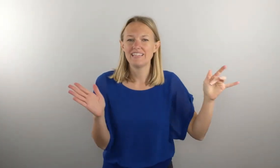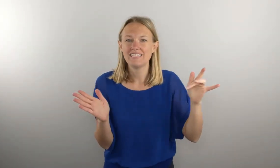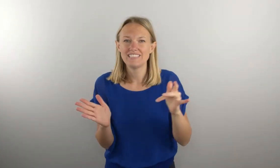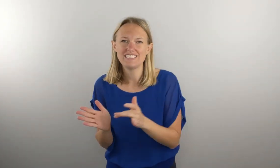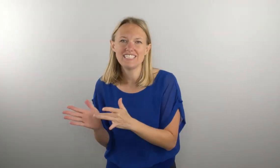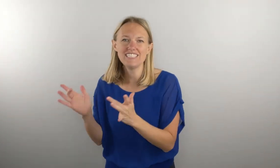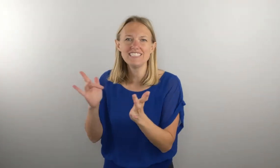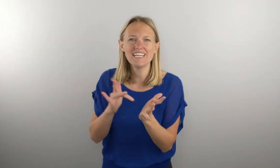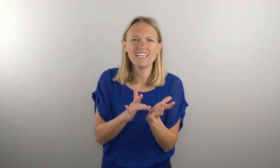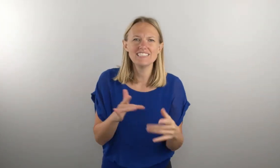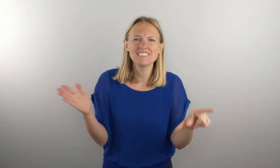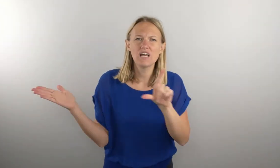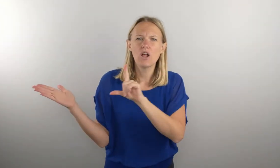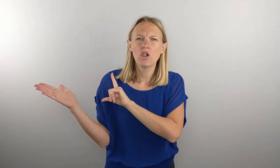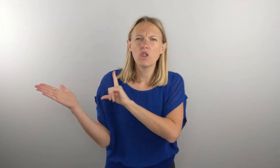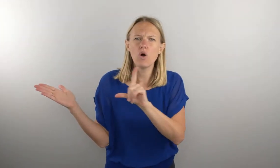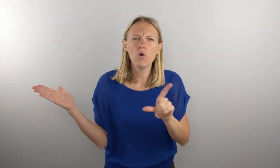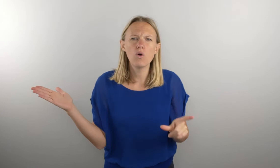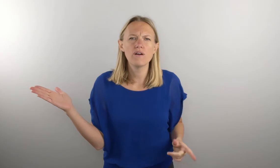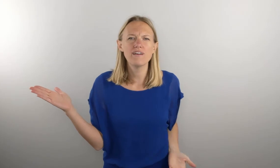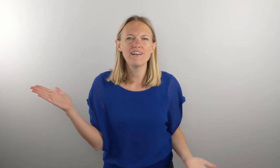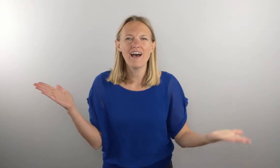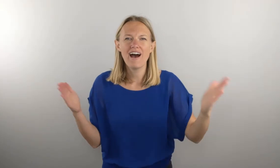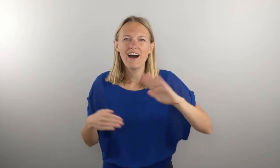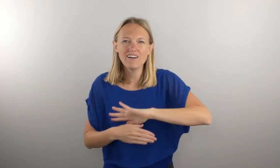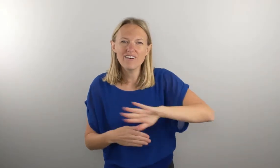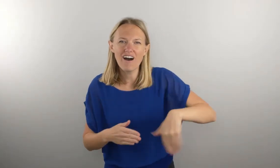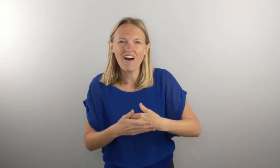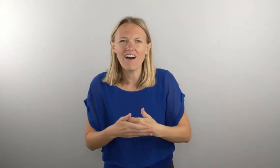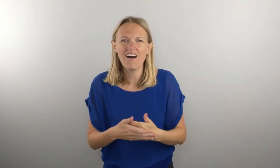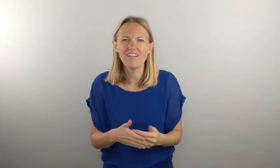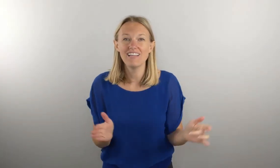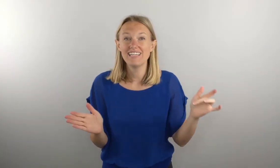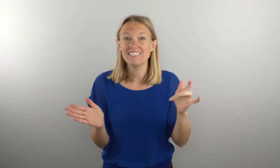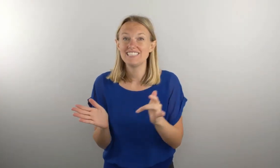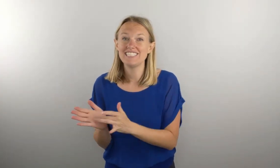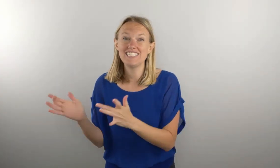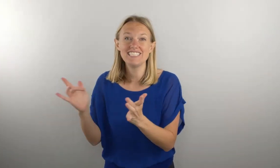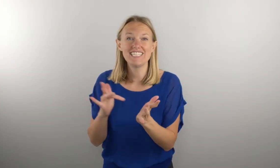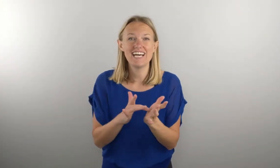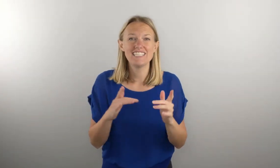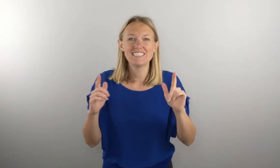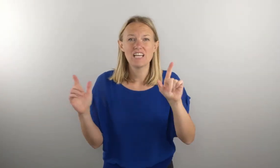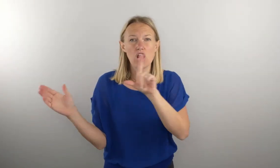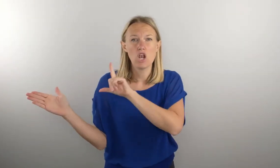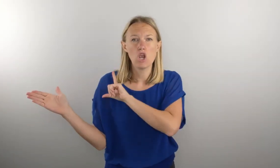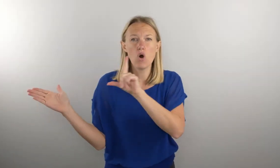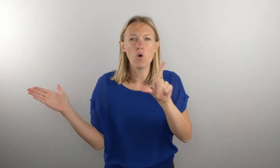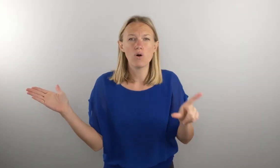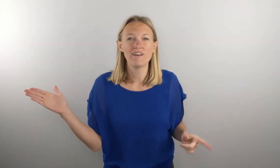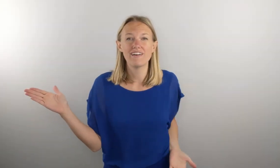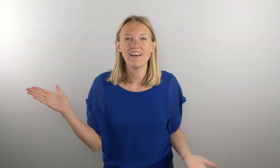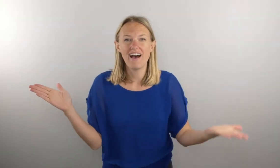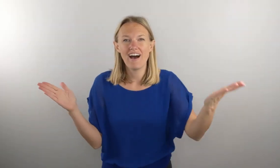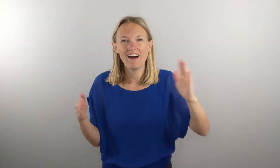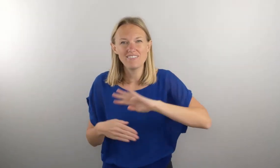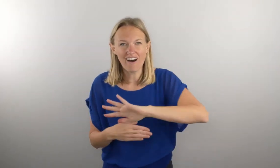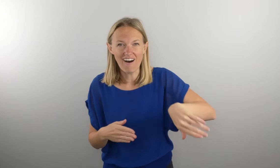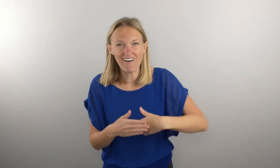then Jesus, Lord of all. Jesus, Lord of all.